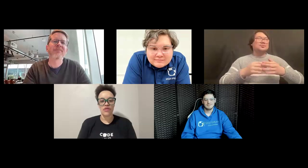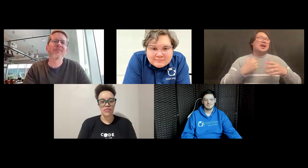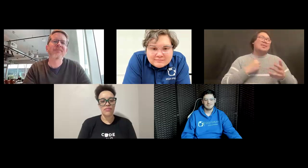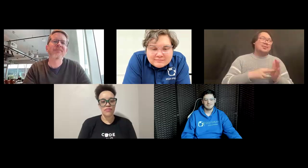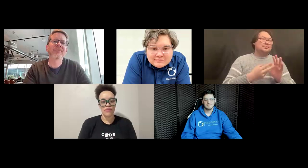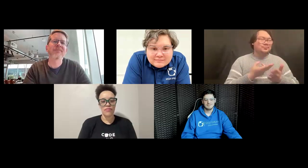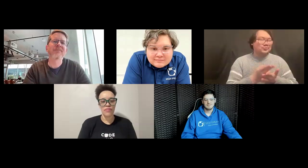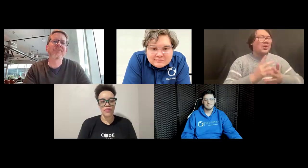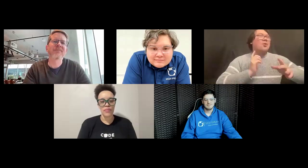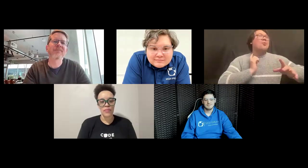really,